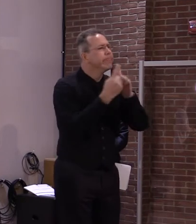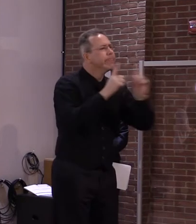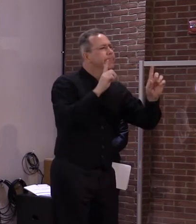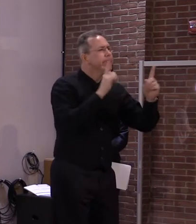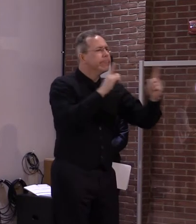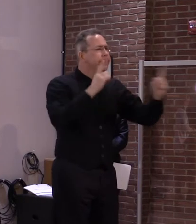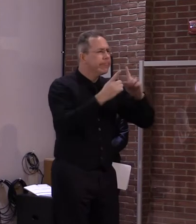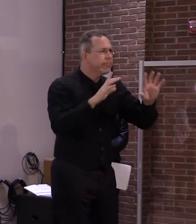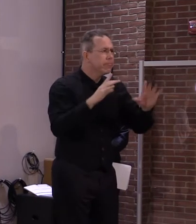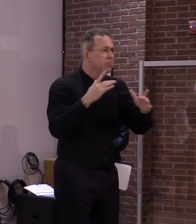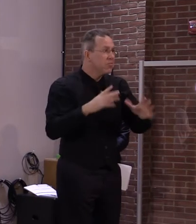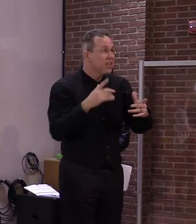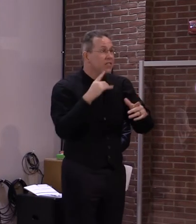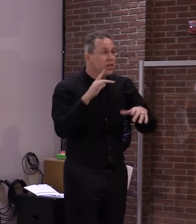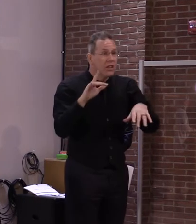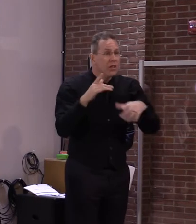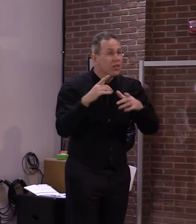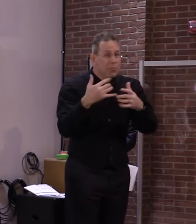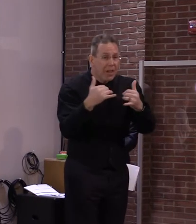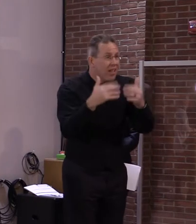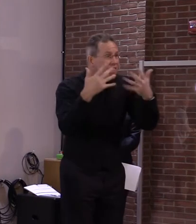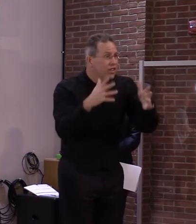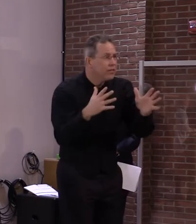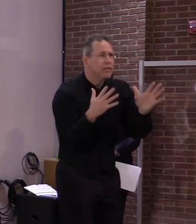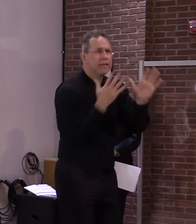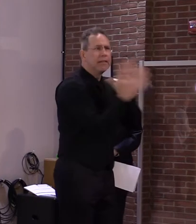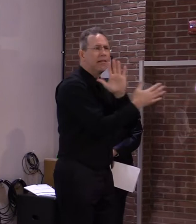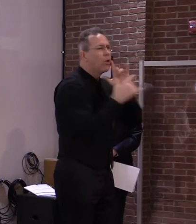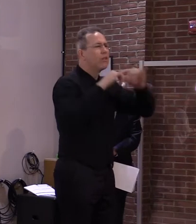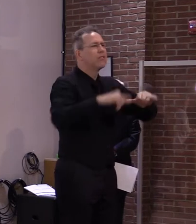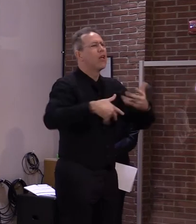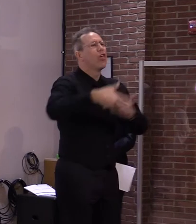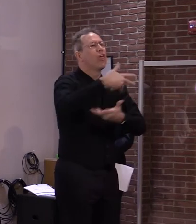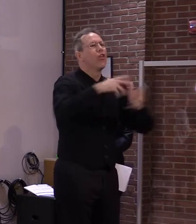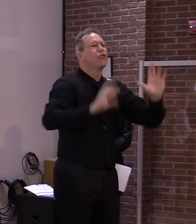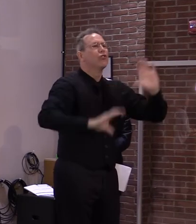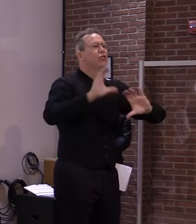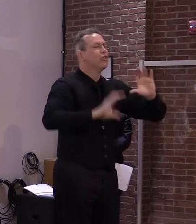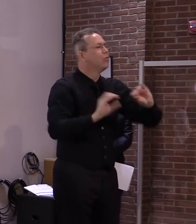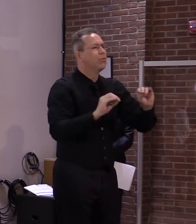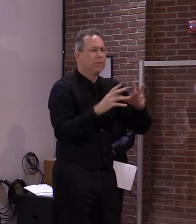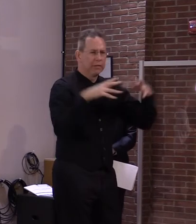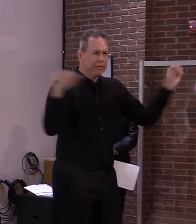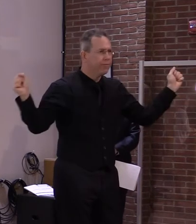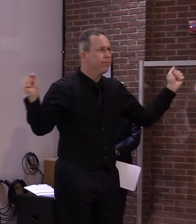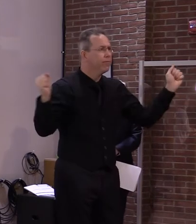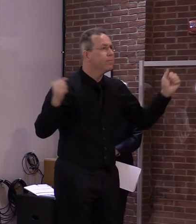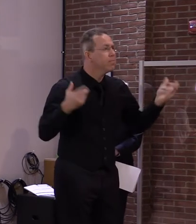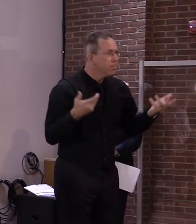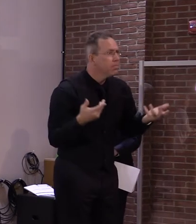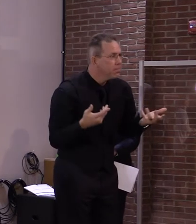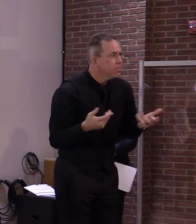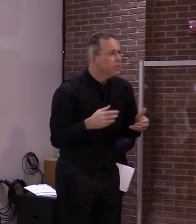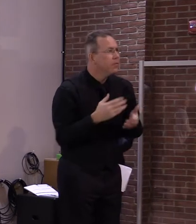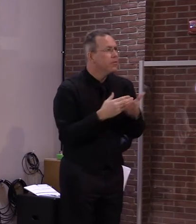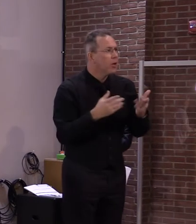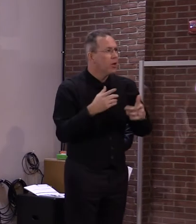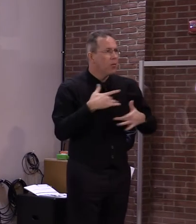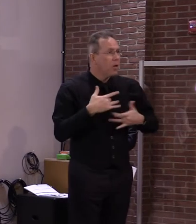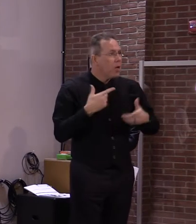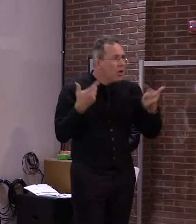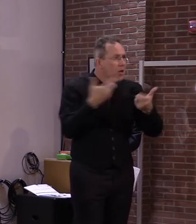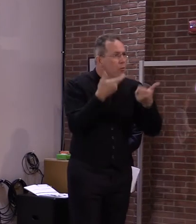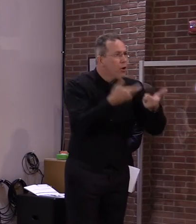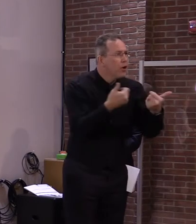as we know that for as many people who will be excited about today's announcement there are others that will be uncomfortable please